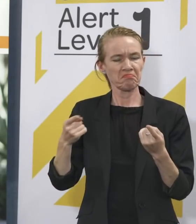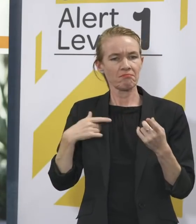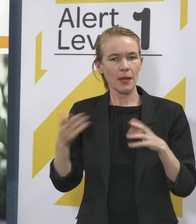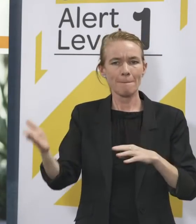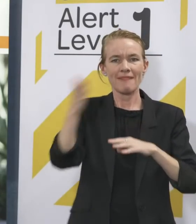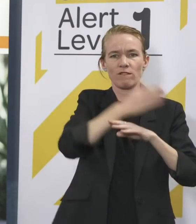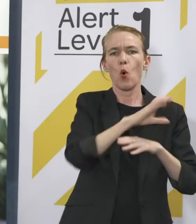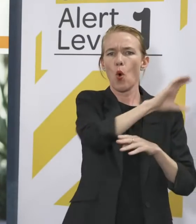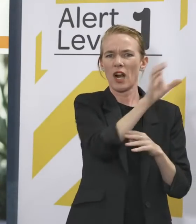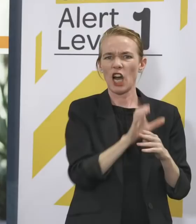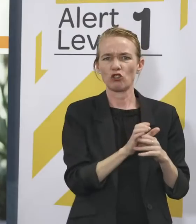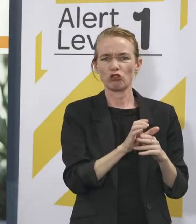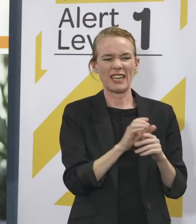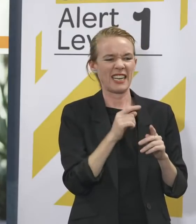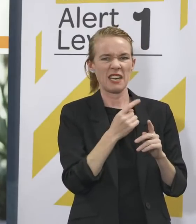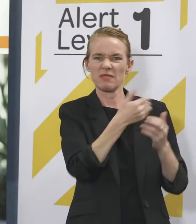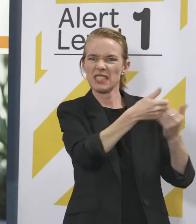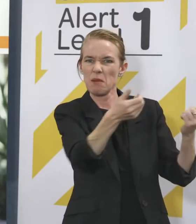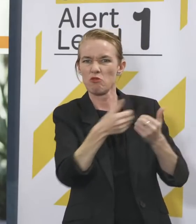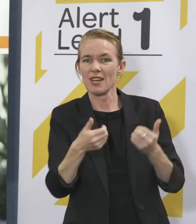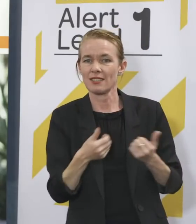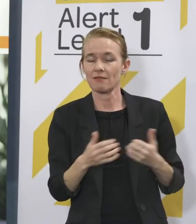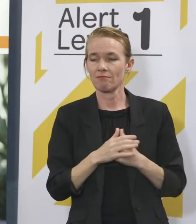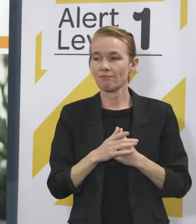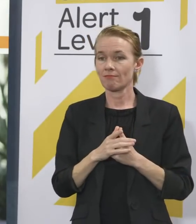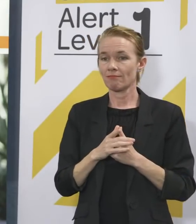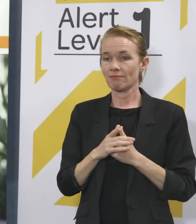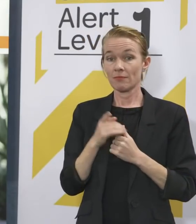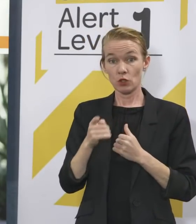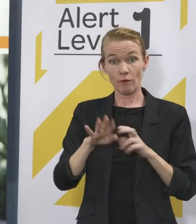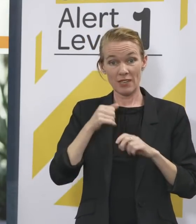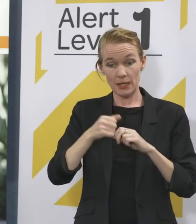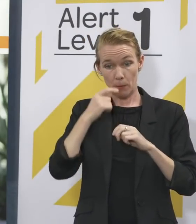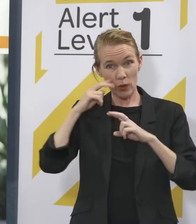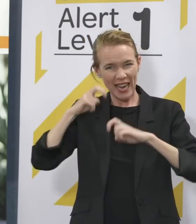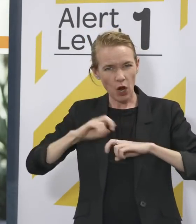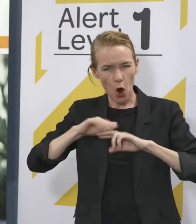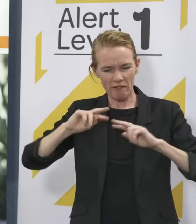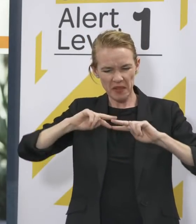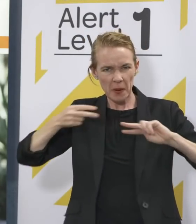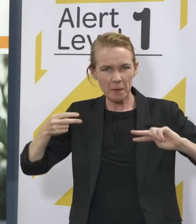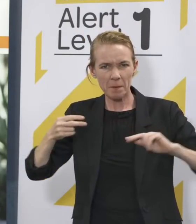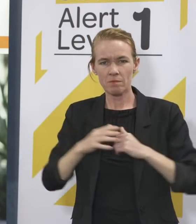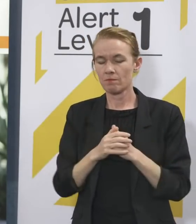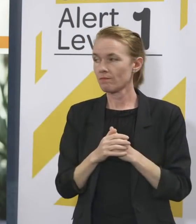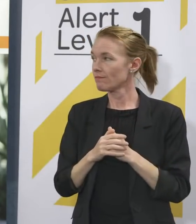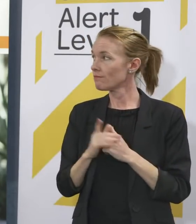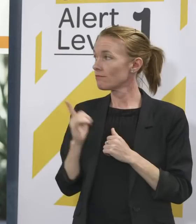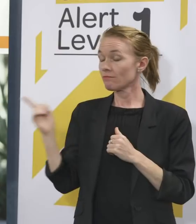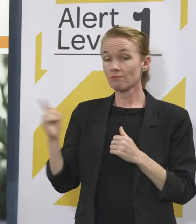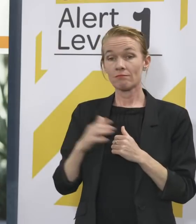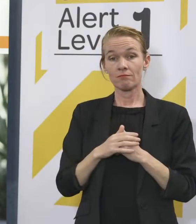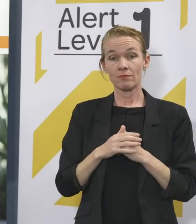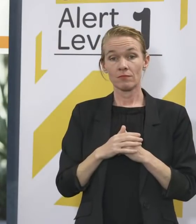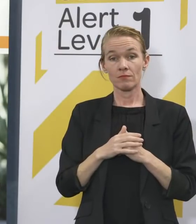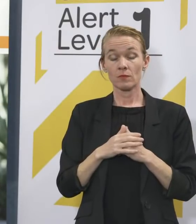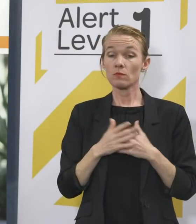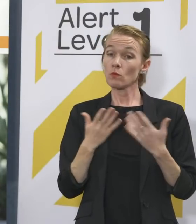that capability to do that. But in the first instance, what we'll be looking at, of course, is the seat numbers that people were